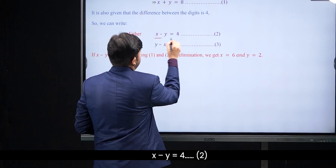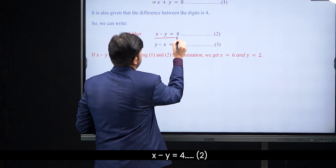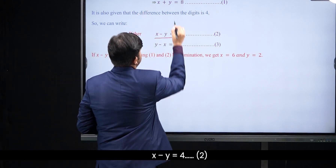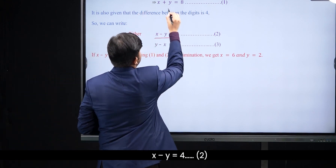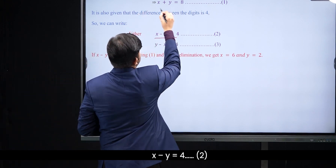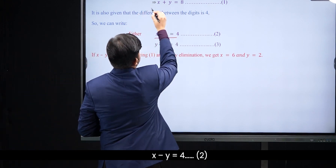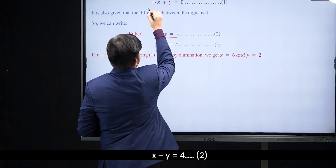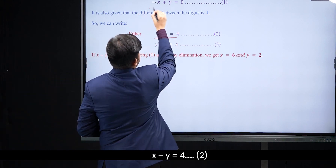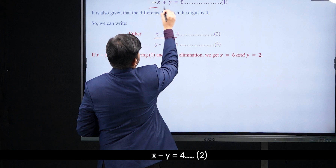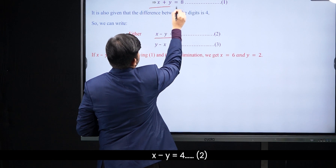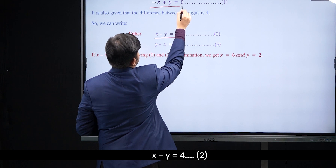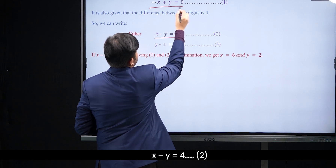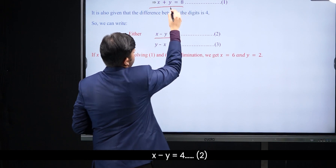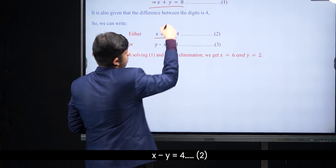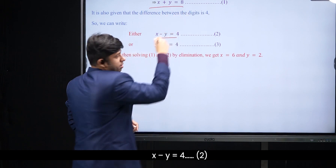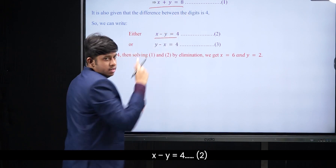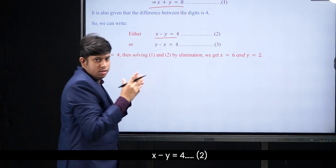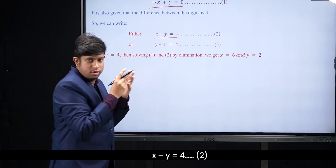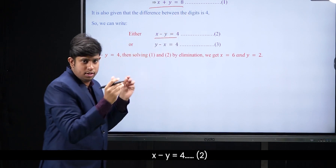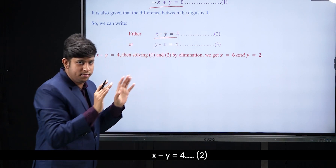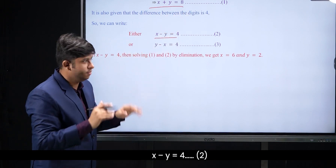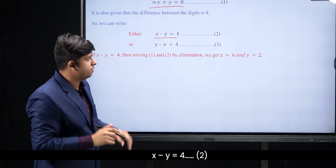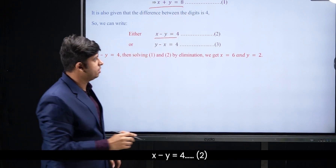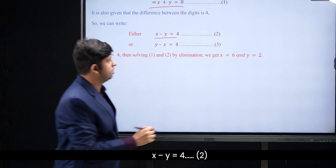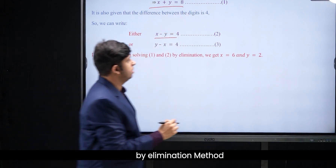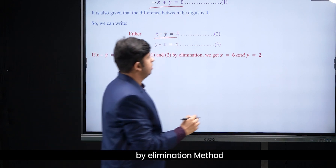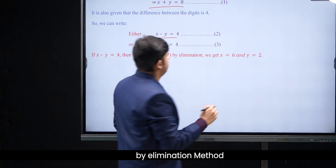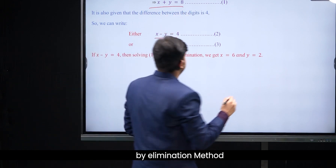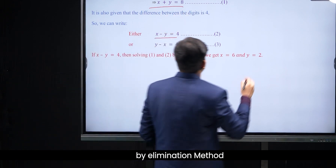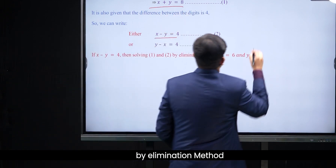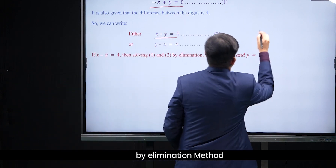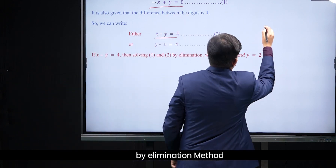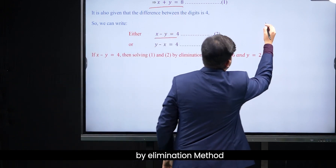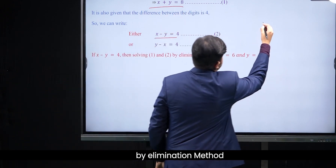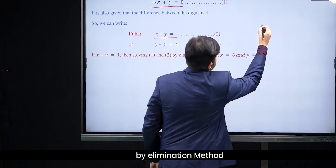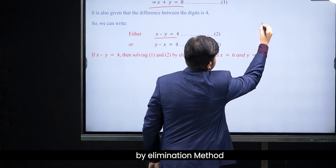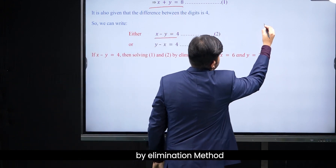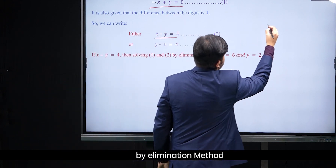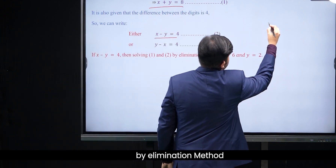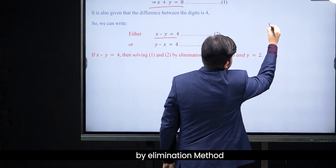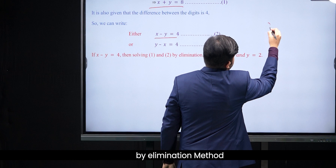and x minus y is equal to 4, by elimination method,